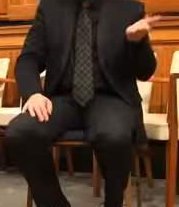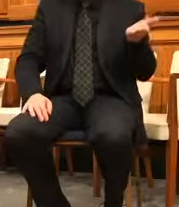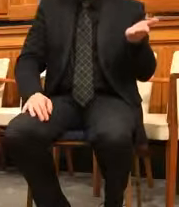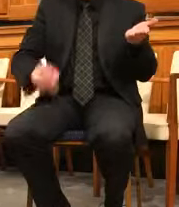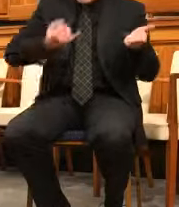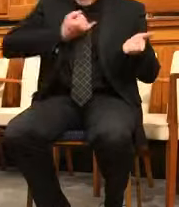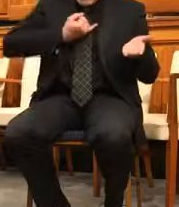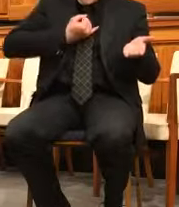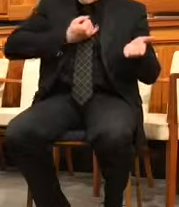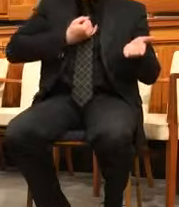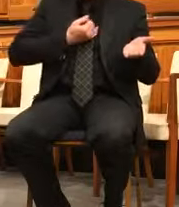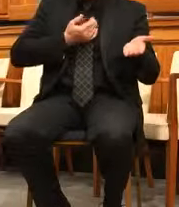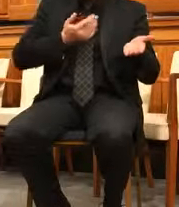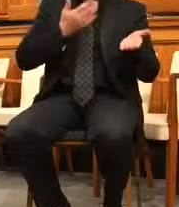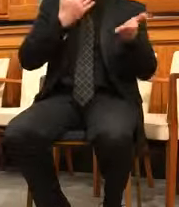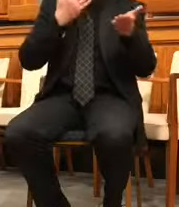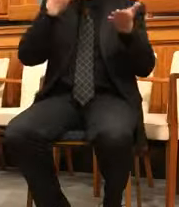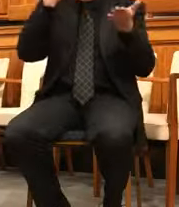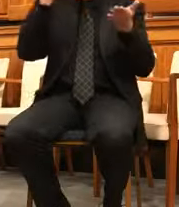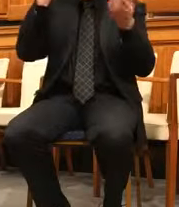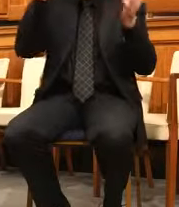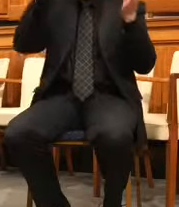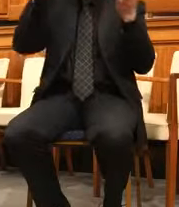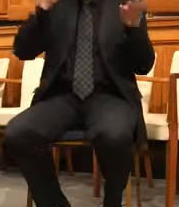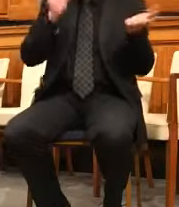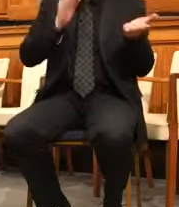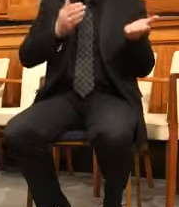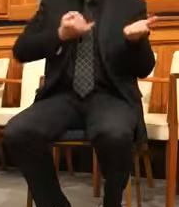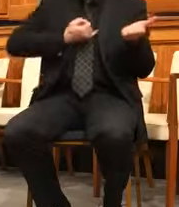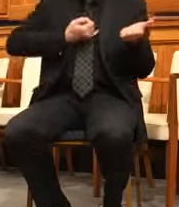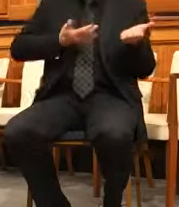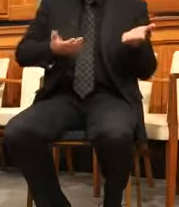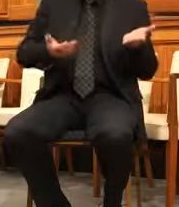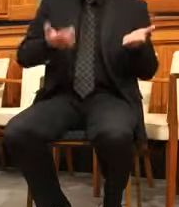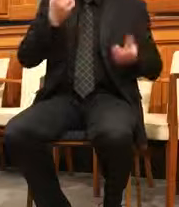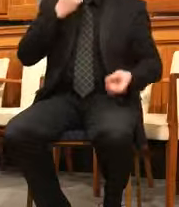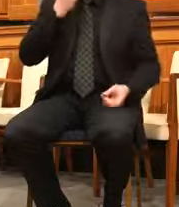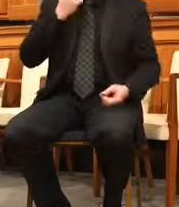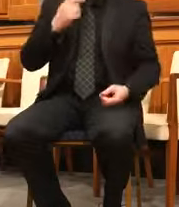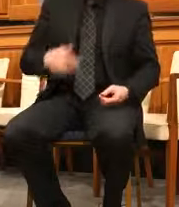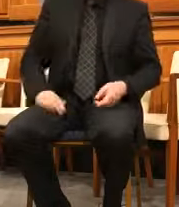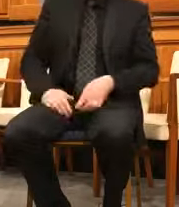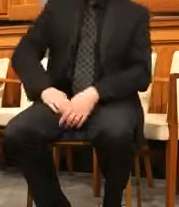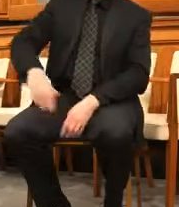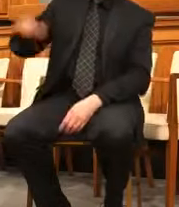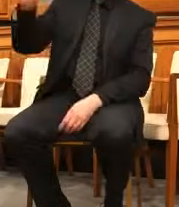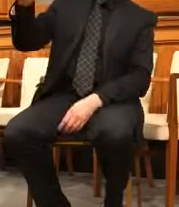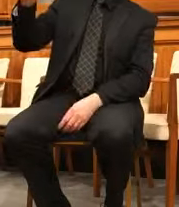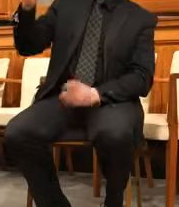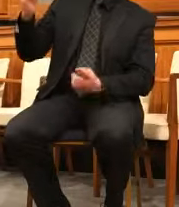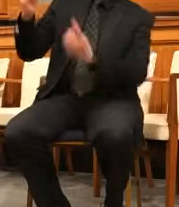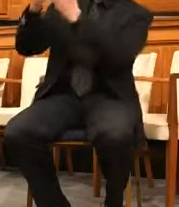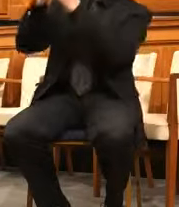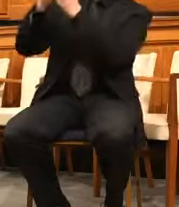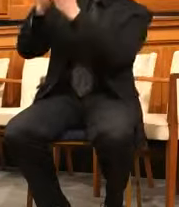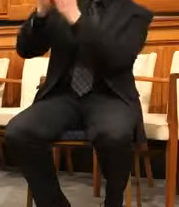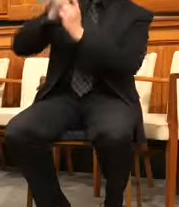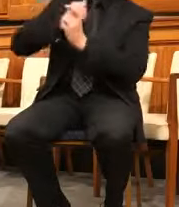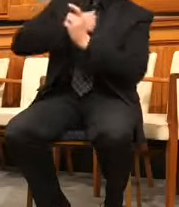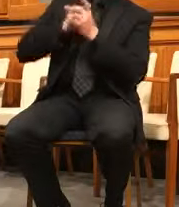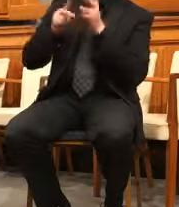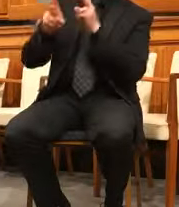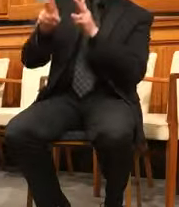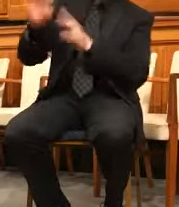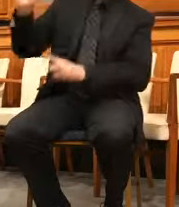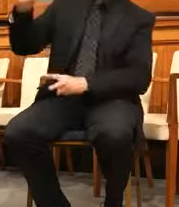guilt, nothing to prevent us just taking it for granted that we can approach God on any terms,